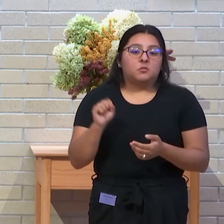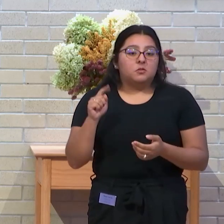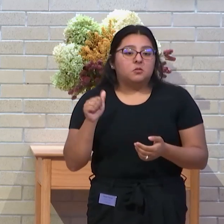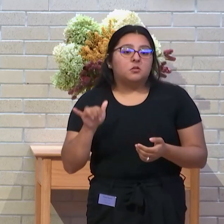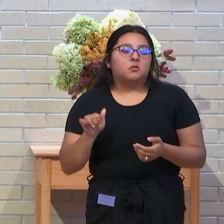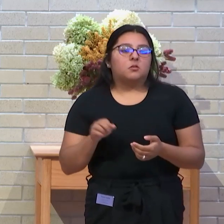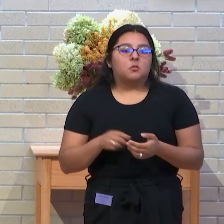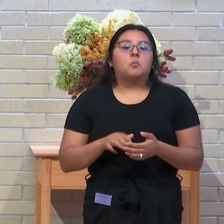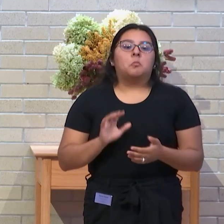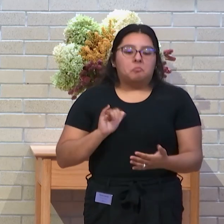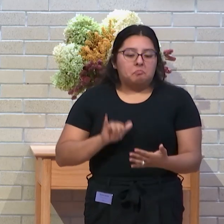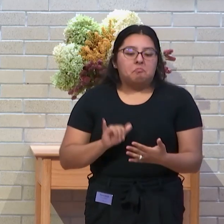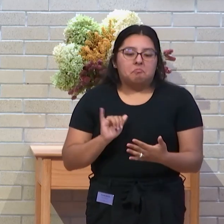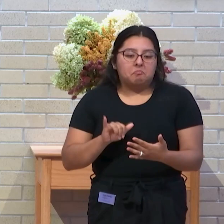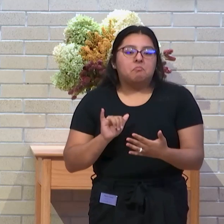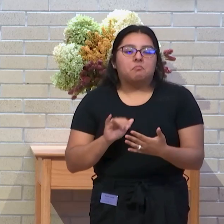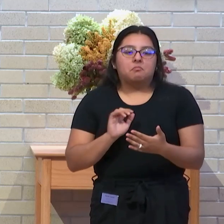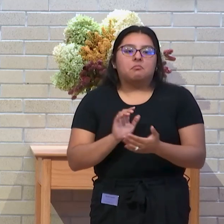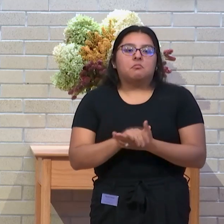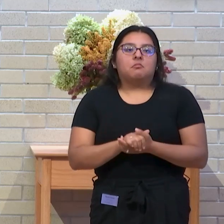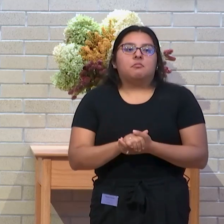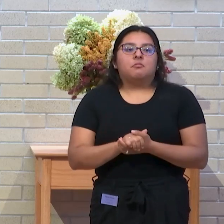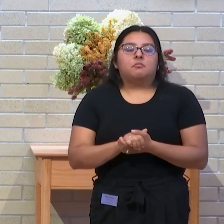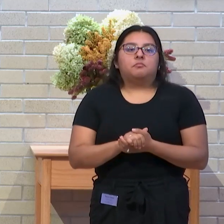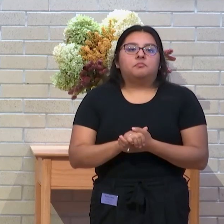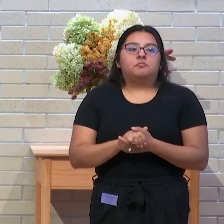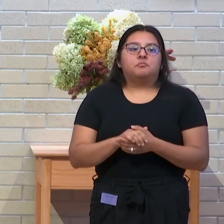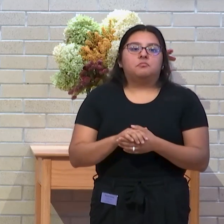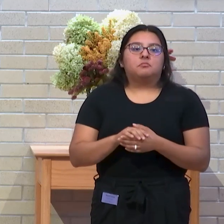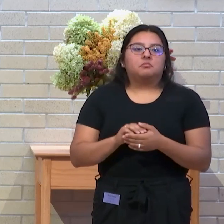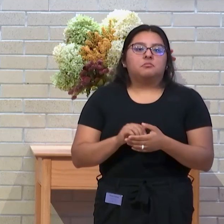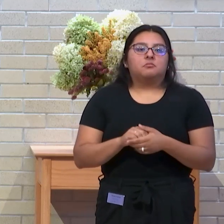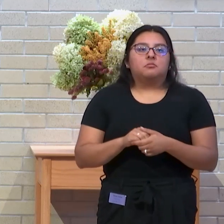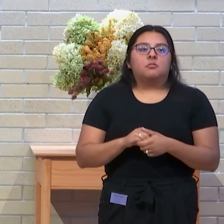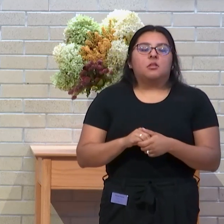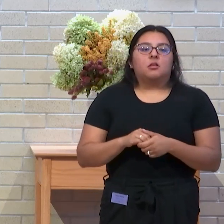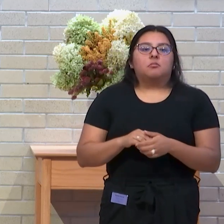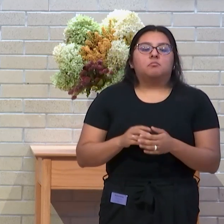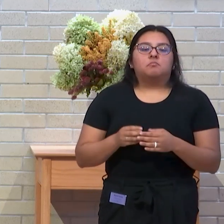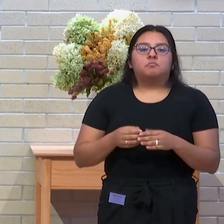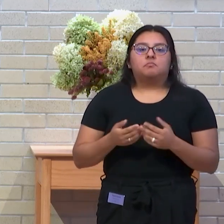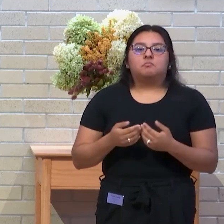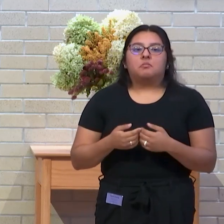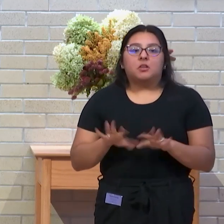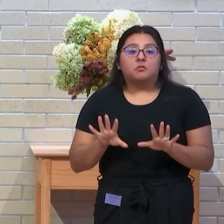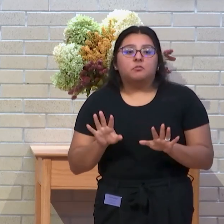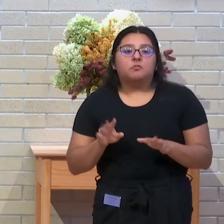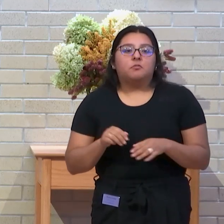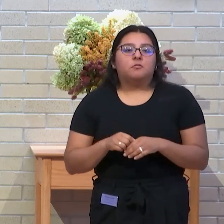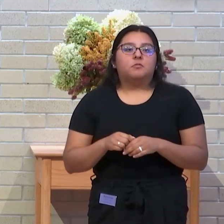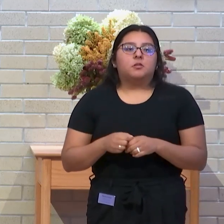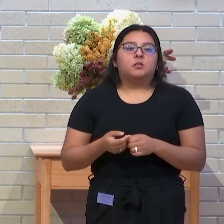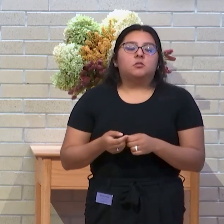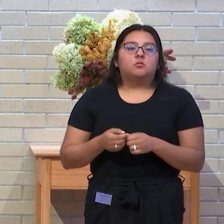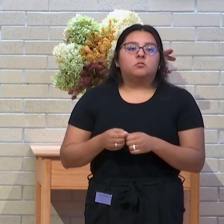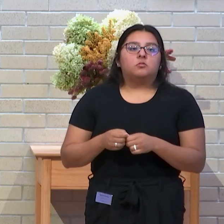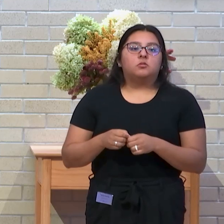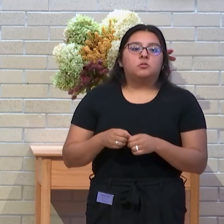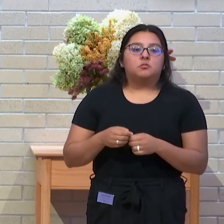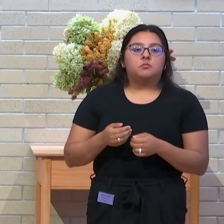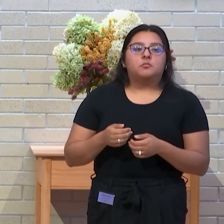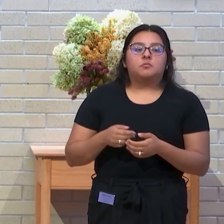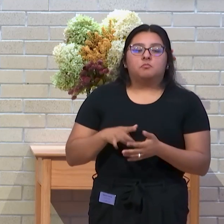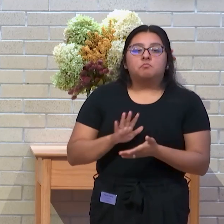who do this kind of program finish on time, and their grades actually go